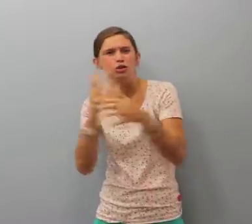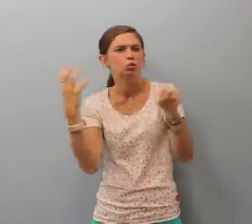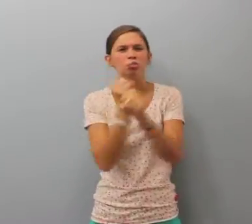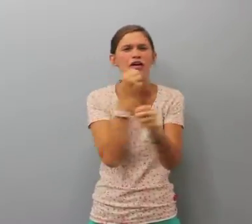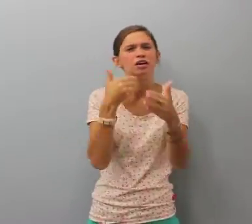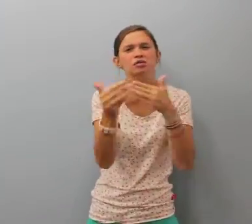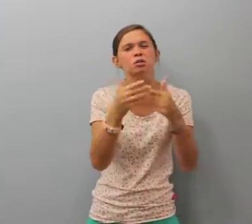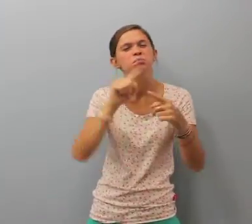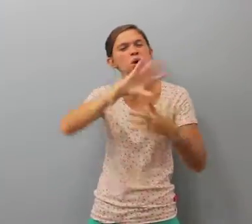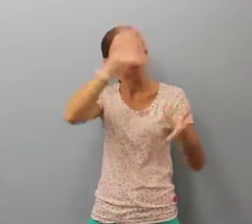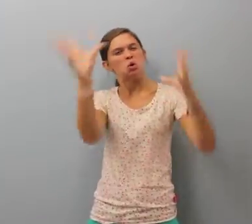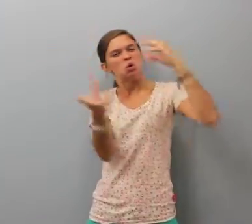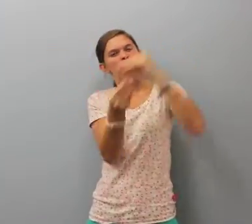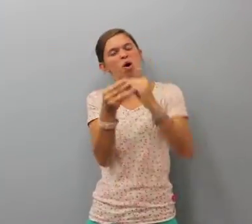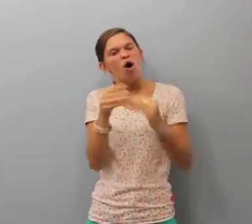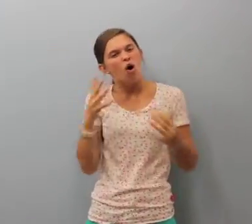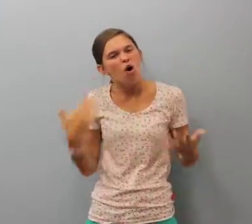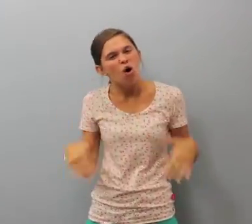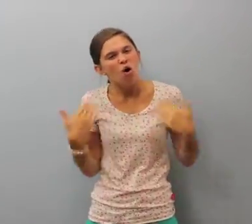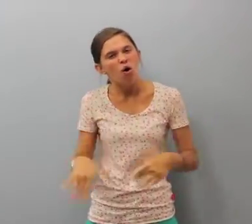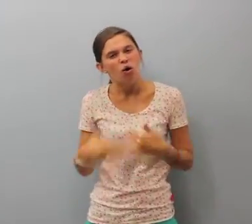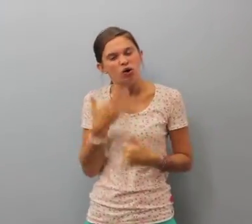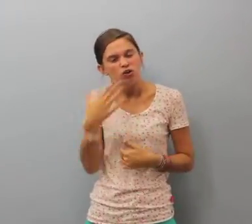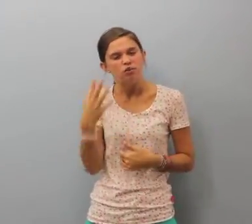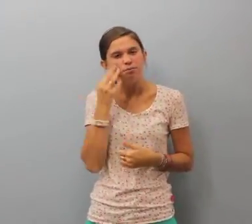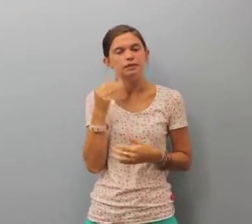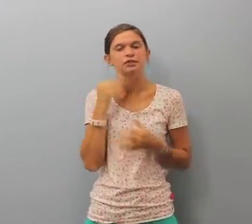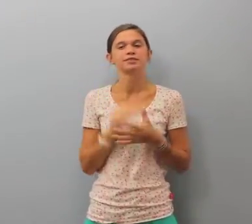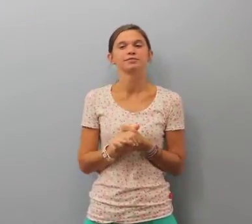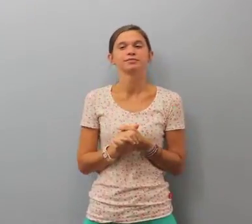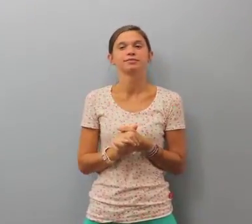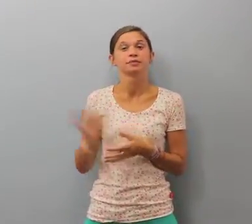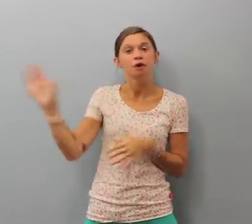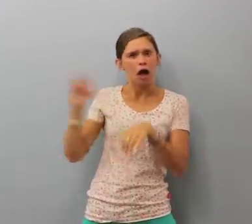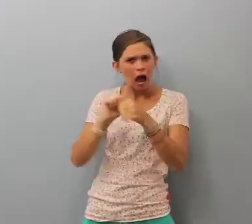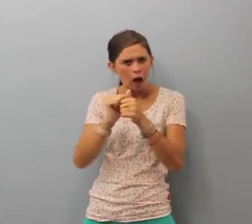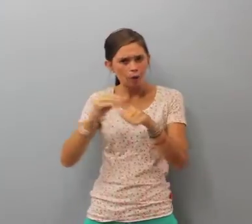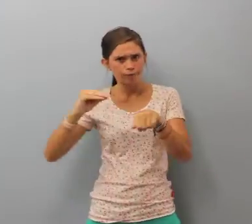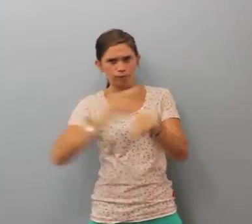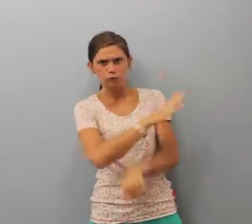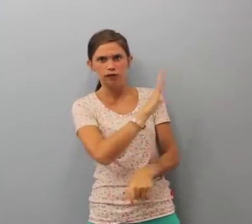memories. It really didn't matter if they won or lost. Just being on the sports team was a great experience.